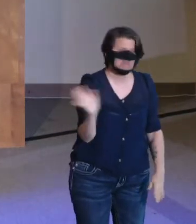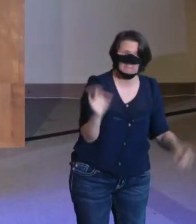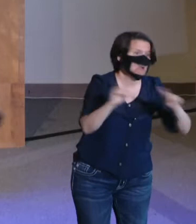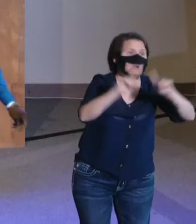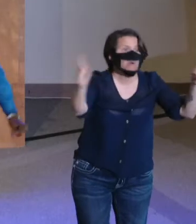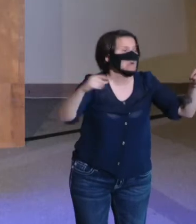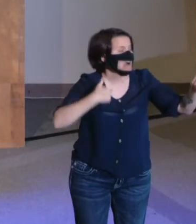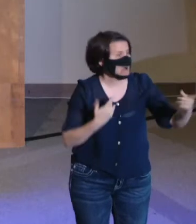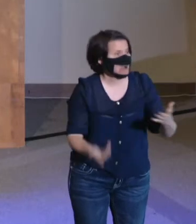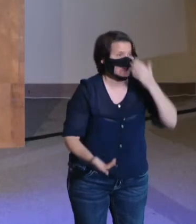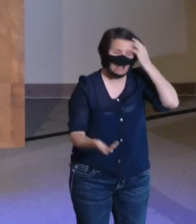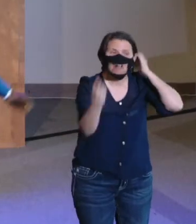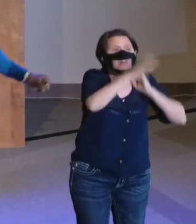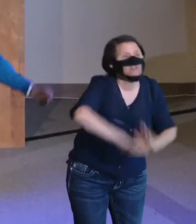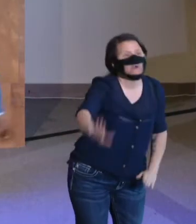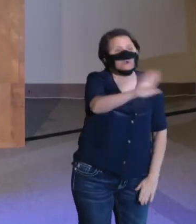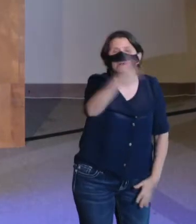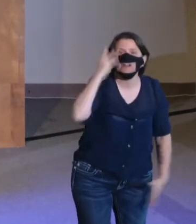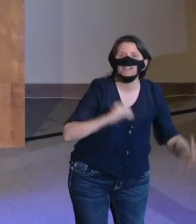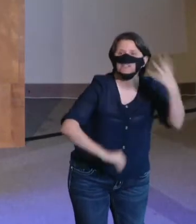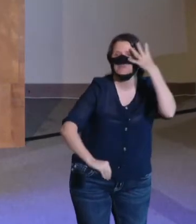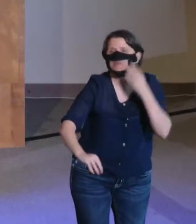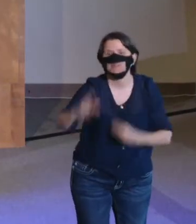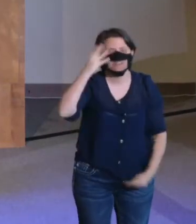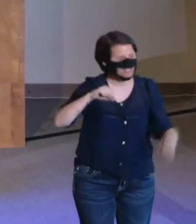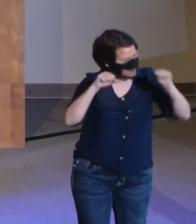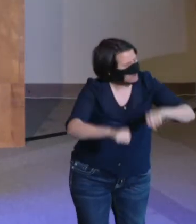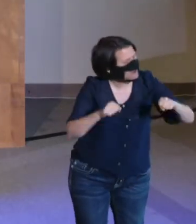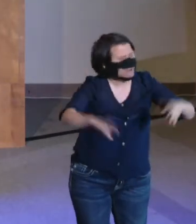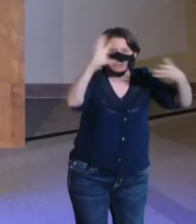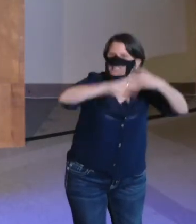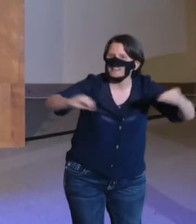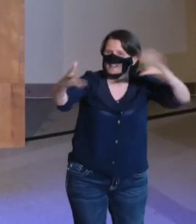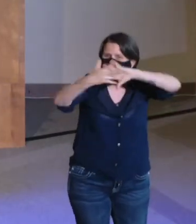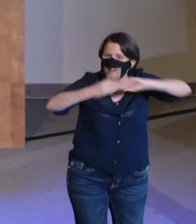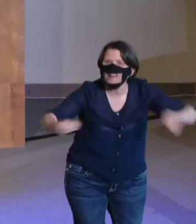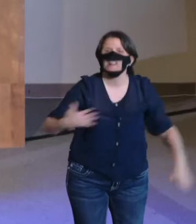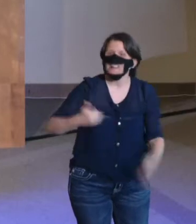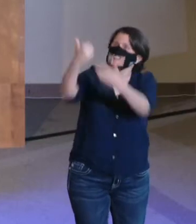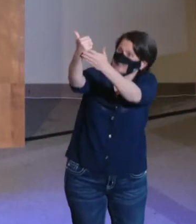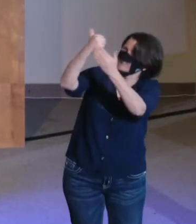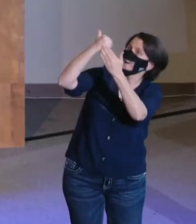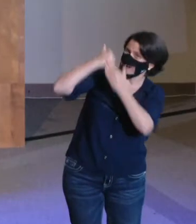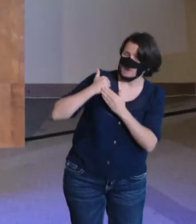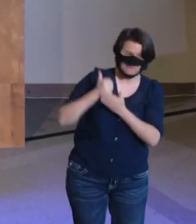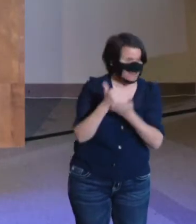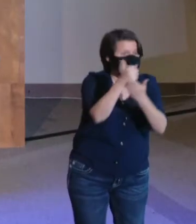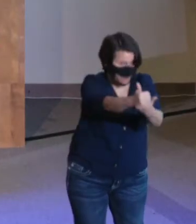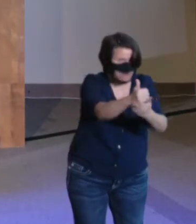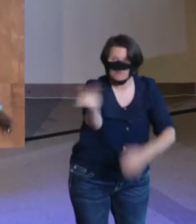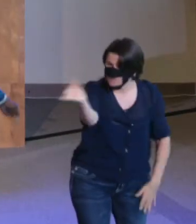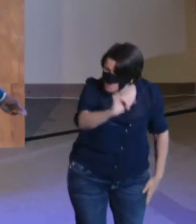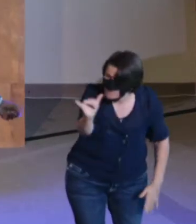like what you've been through. Now you can tell somebody if he did it for me, he can do it for you.